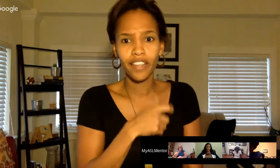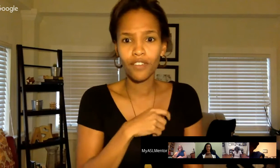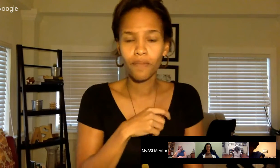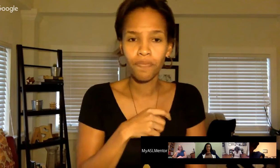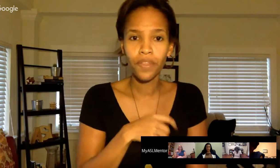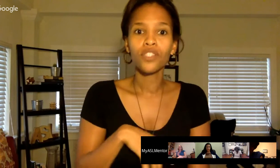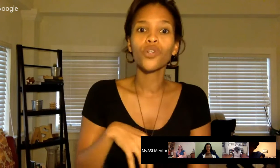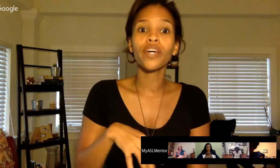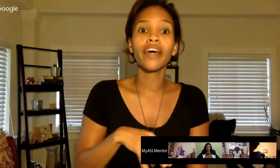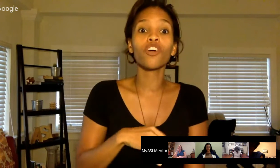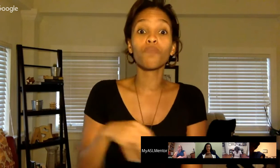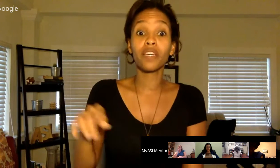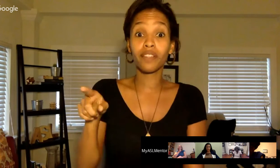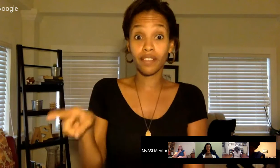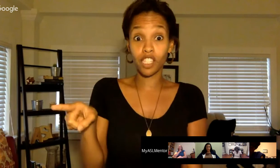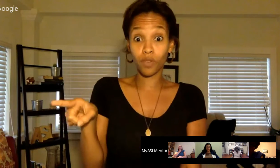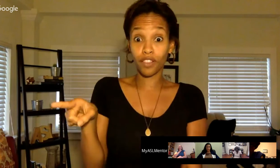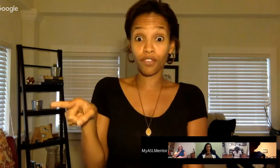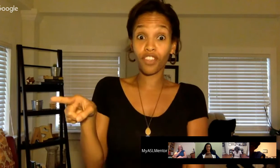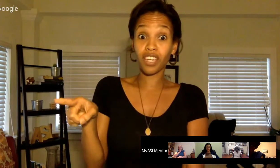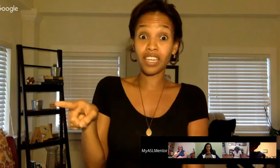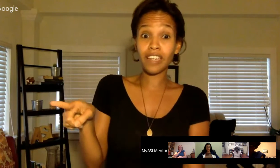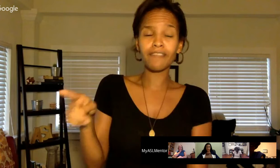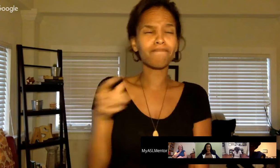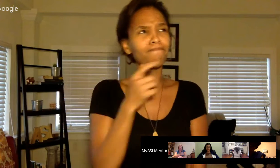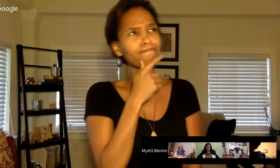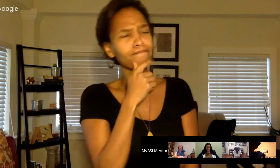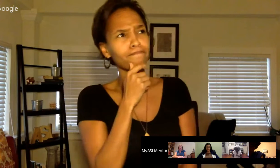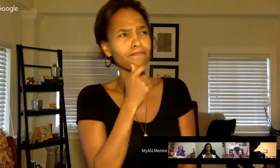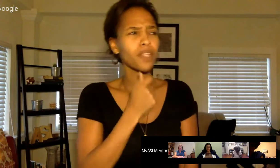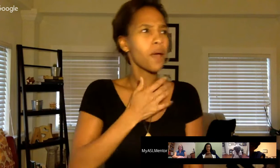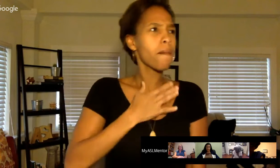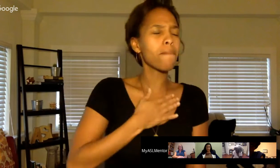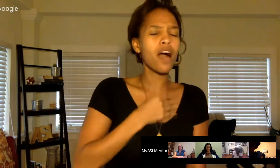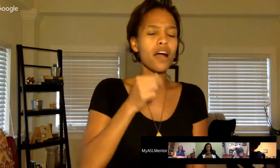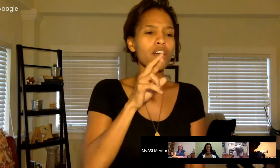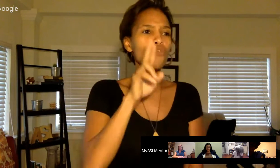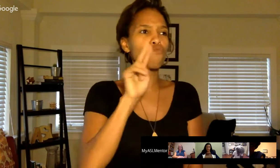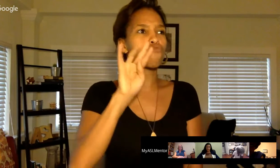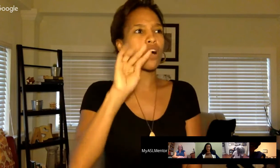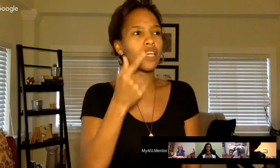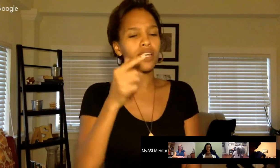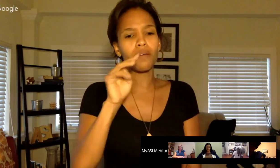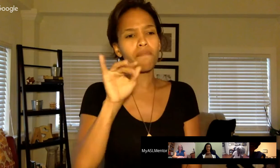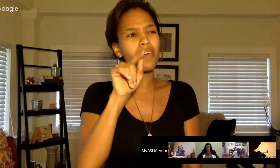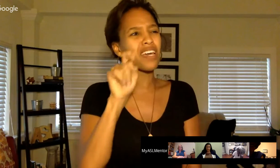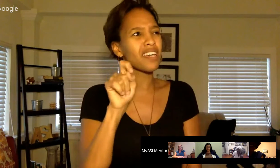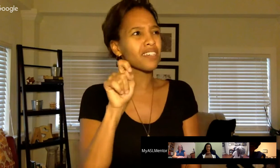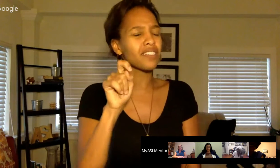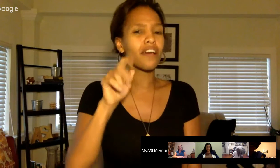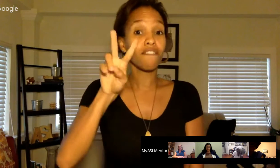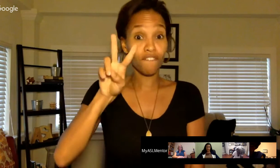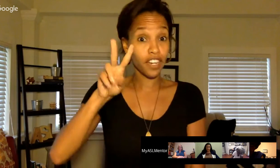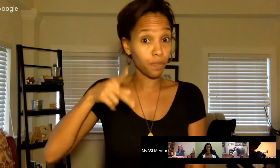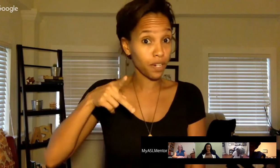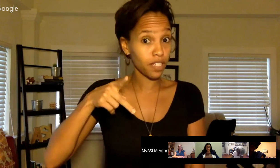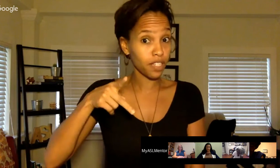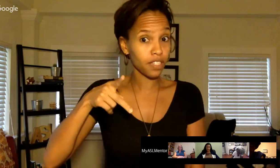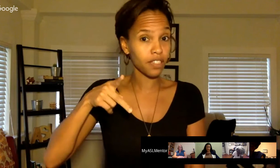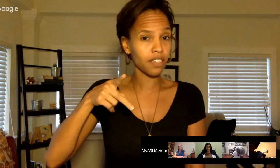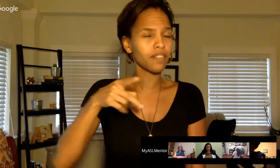sorry, I signed that wrong. So again, it would be, this is what they're thinking, my running mate,